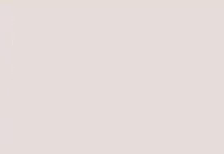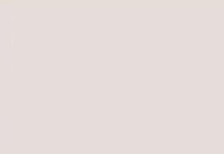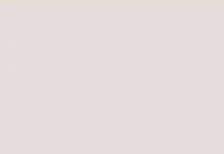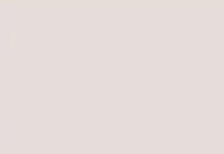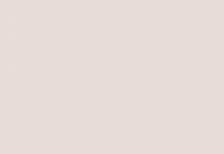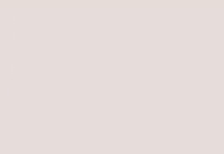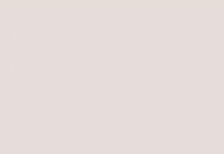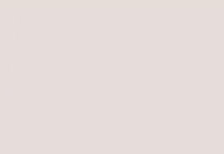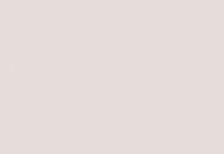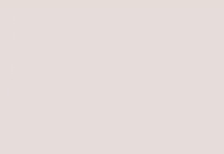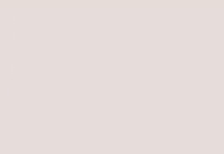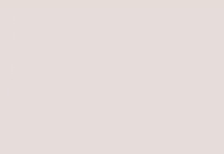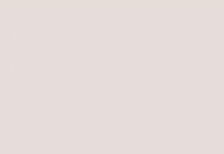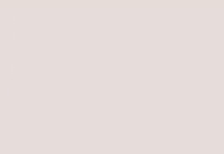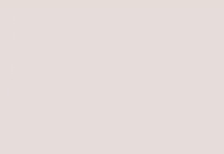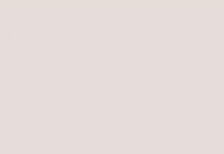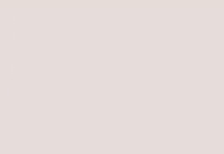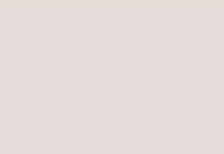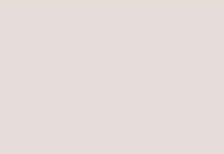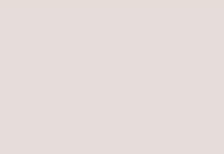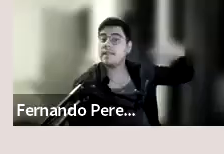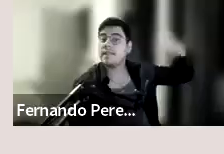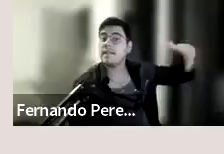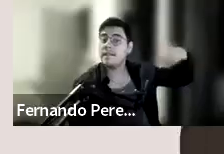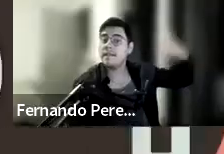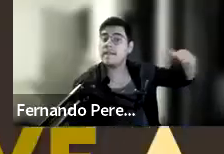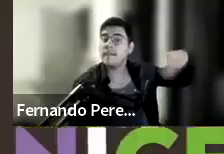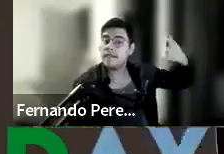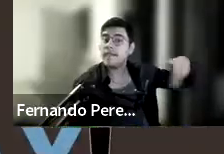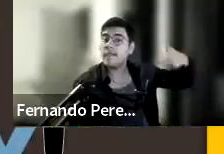Goodbye. Goodbye. See you